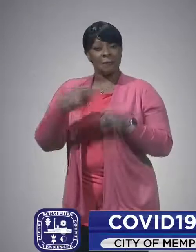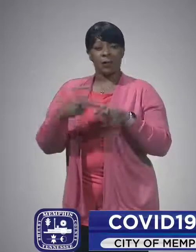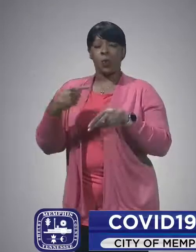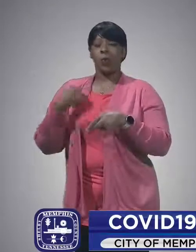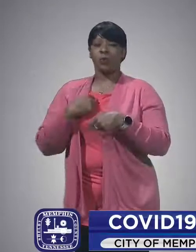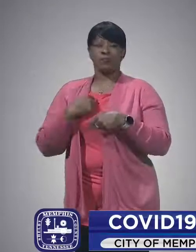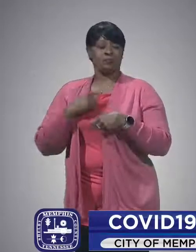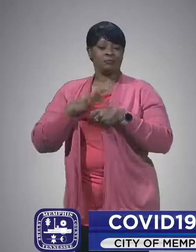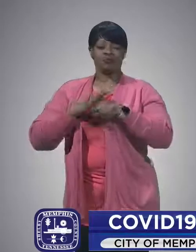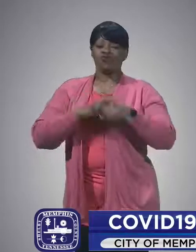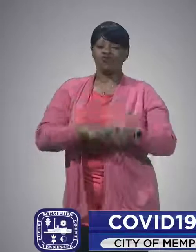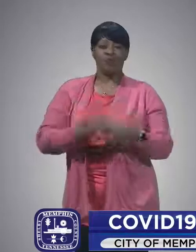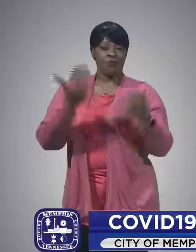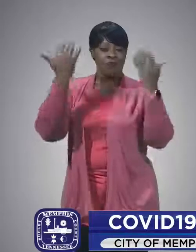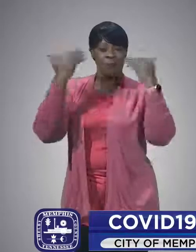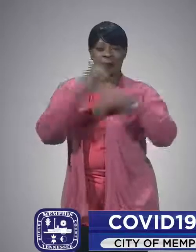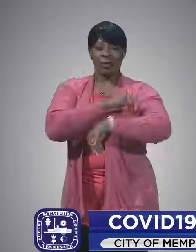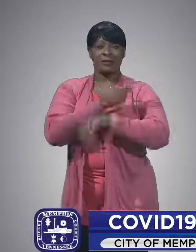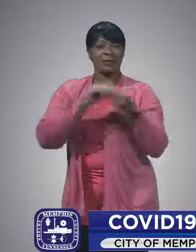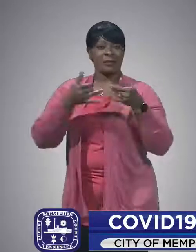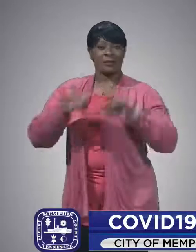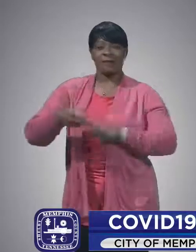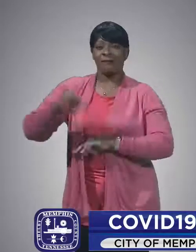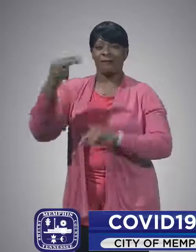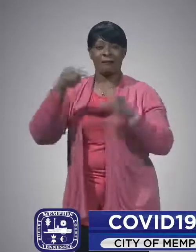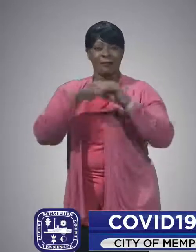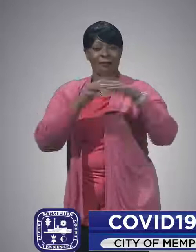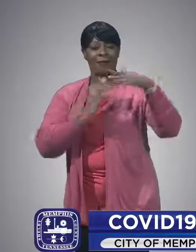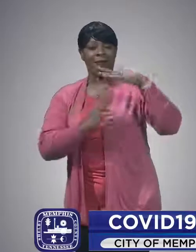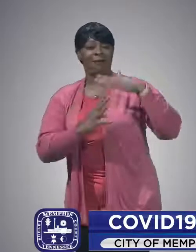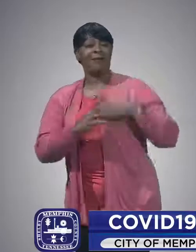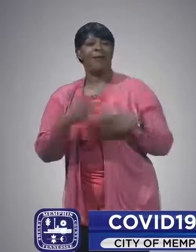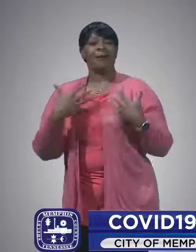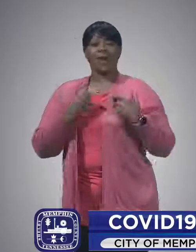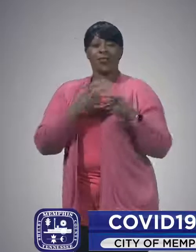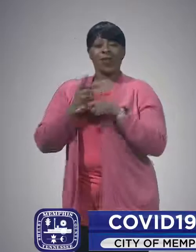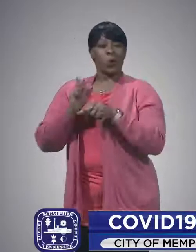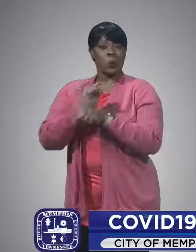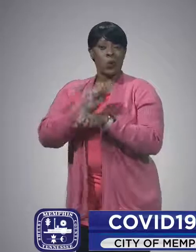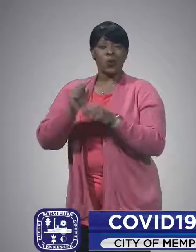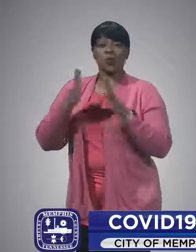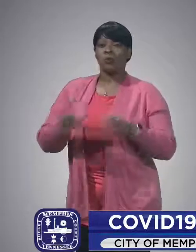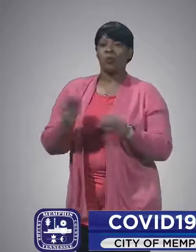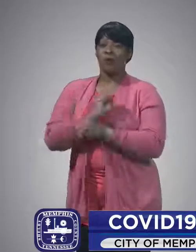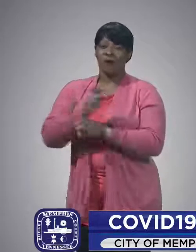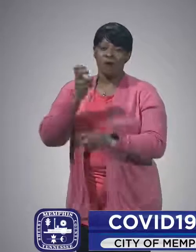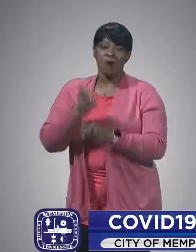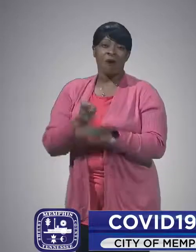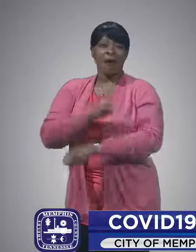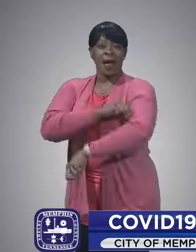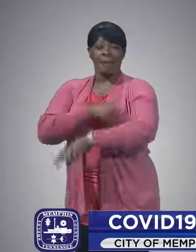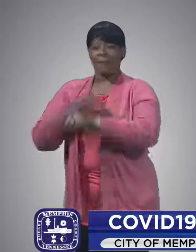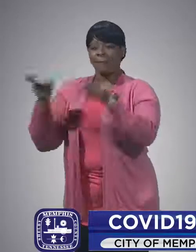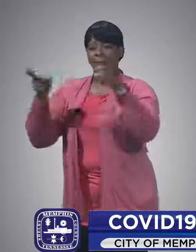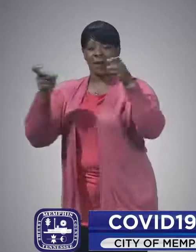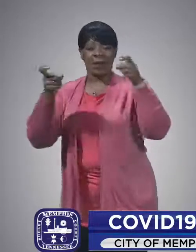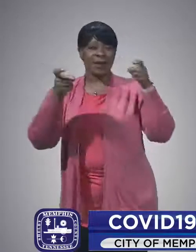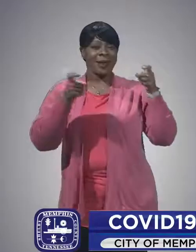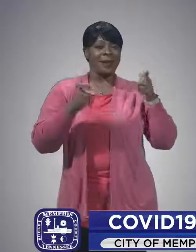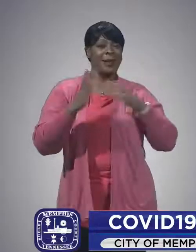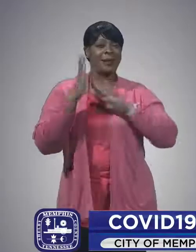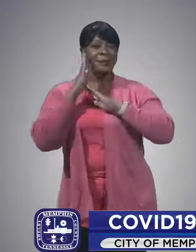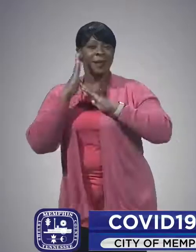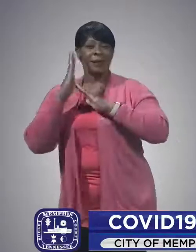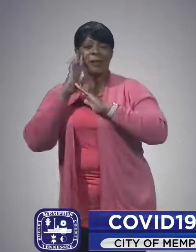in the hospitals. That number is very high. Our healthcare workers are having to work very hard. Our hospitals are having to manage bed by bed